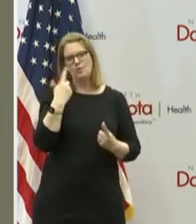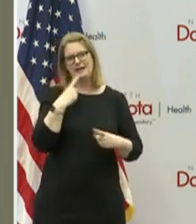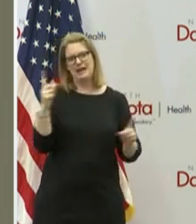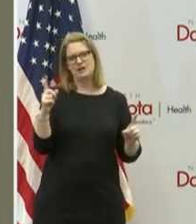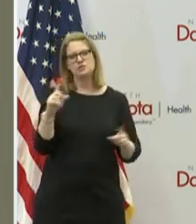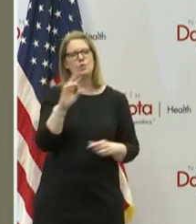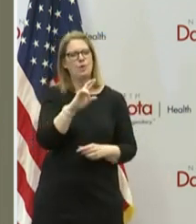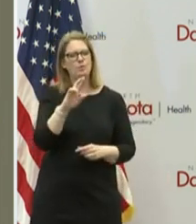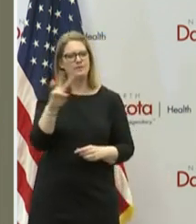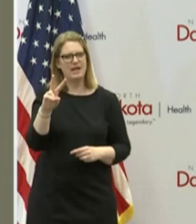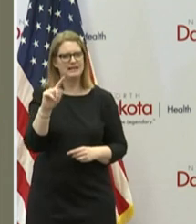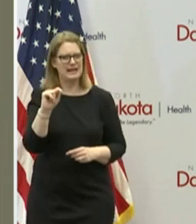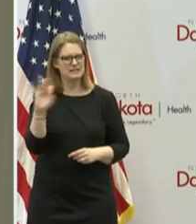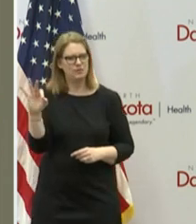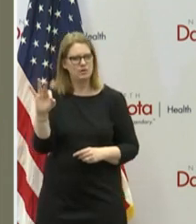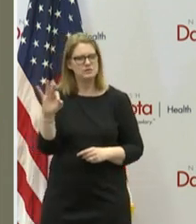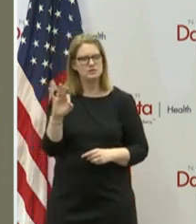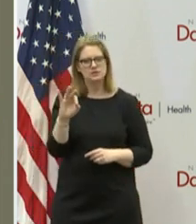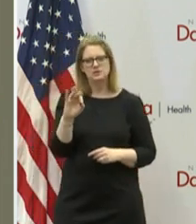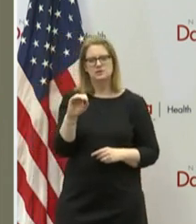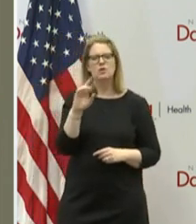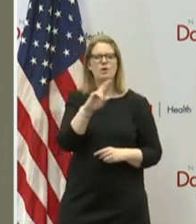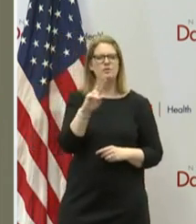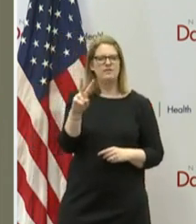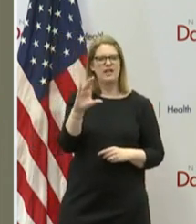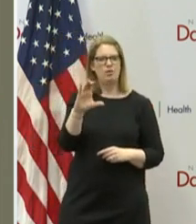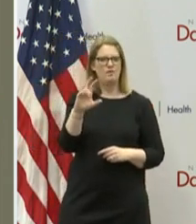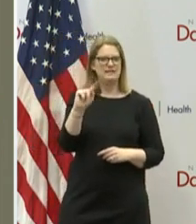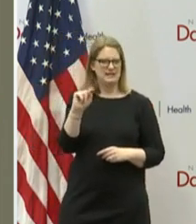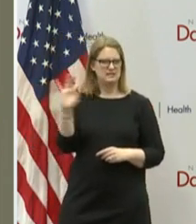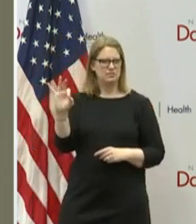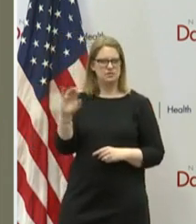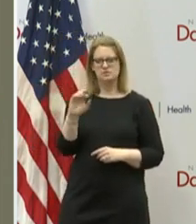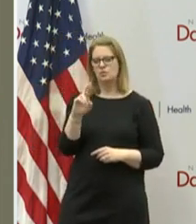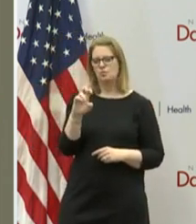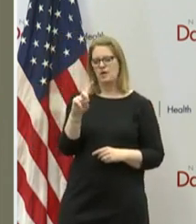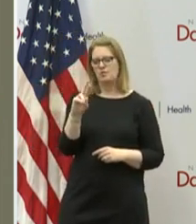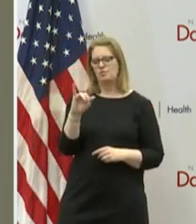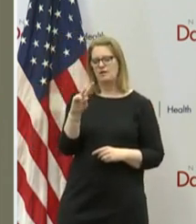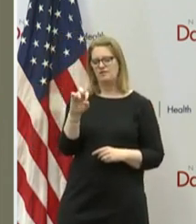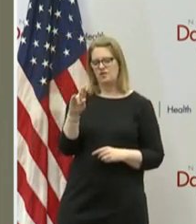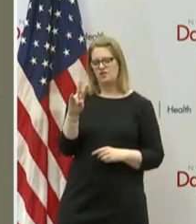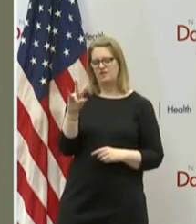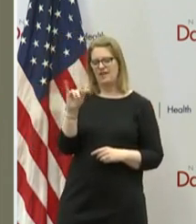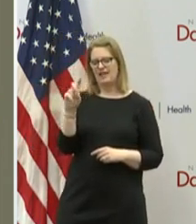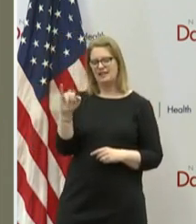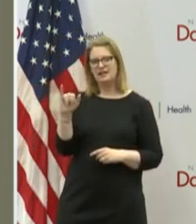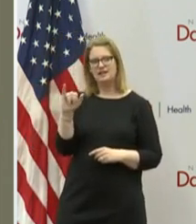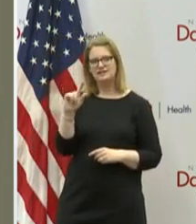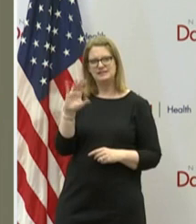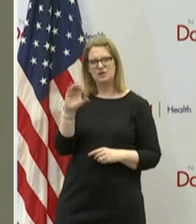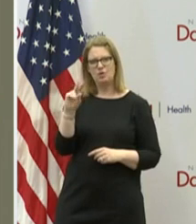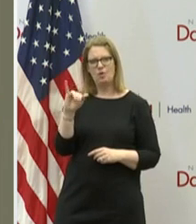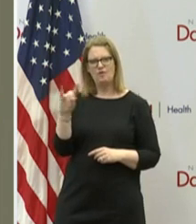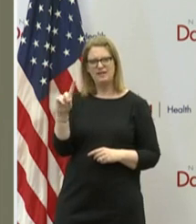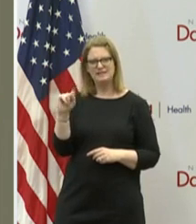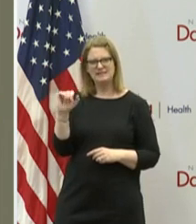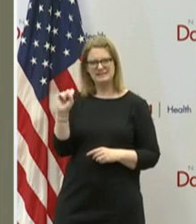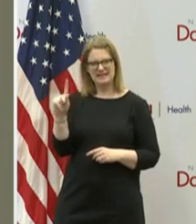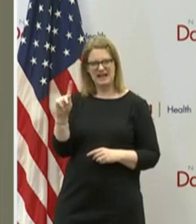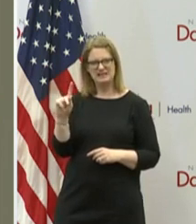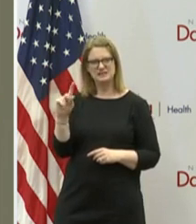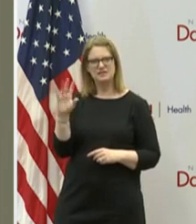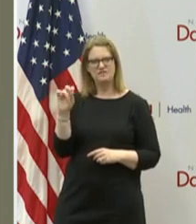Red River Valley COVID task force, which we'll be talking about in a moment. But when we know from an